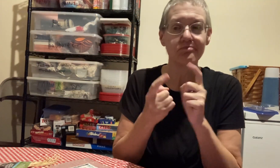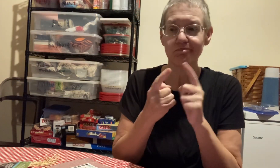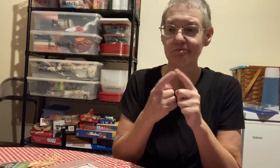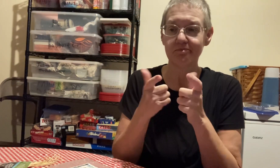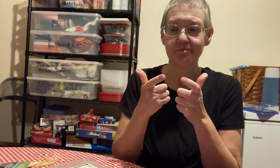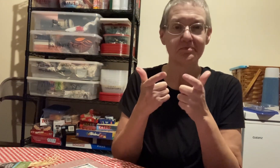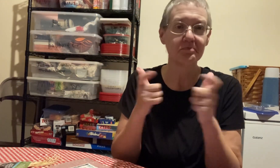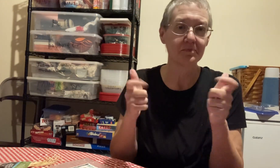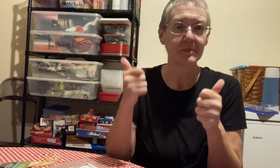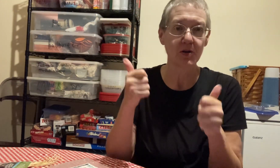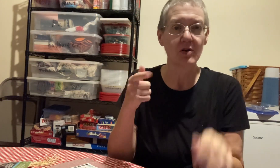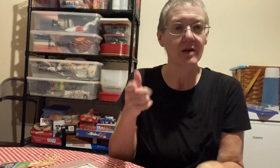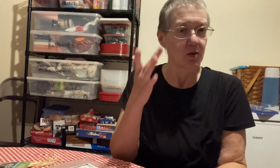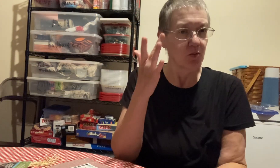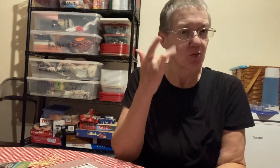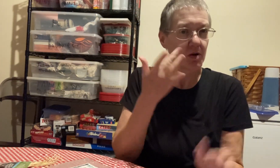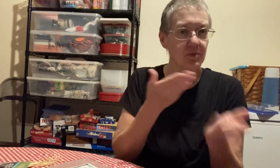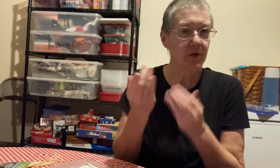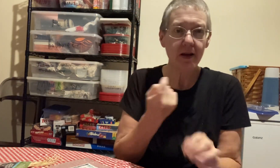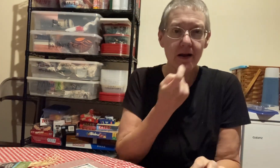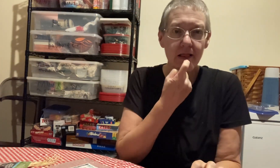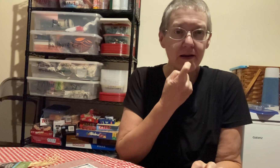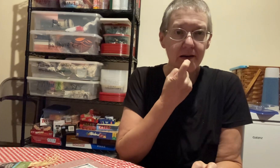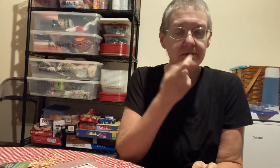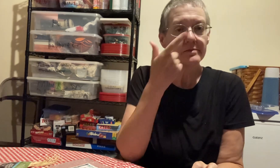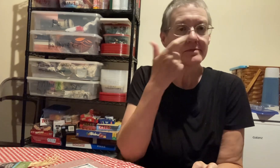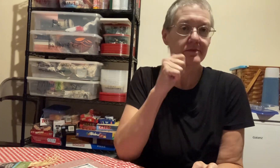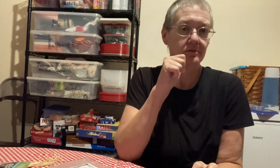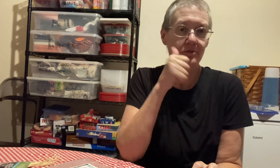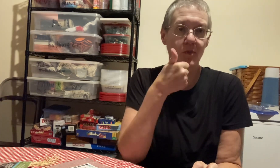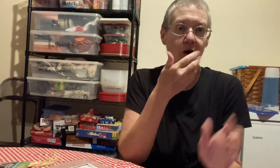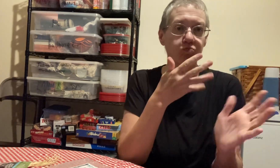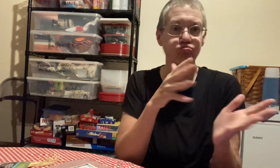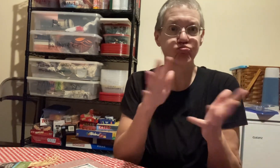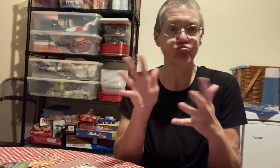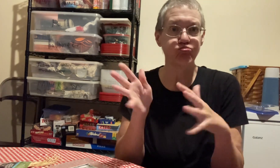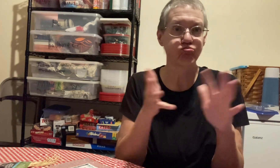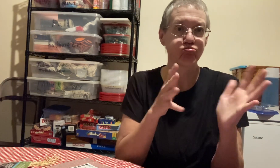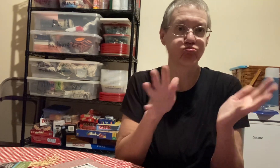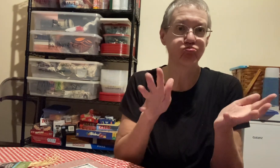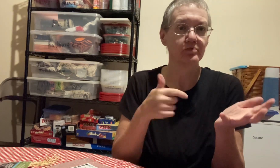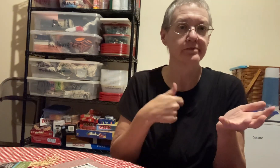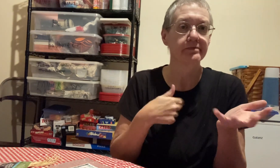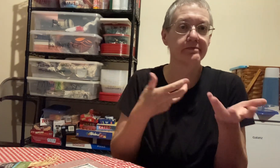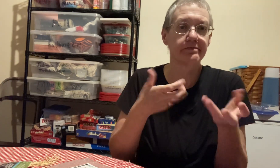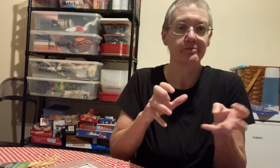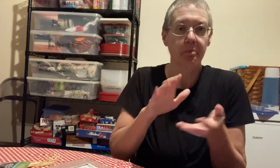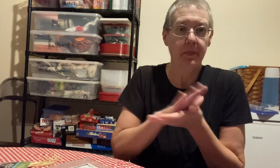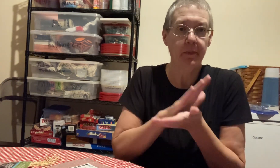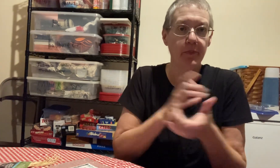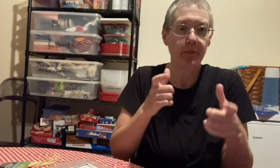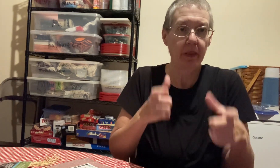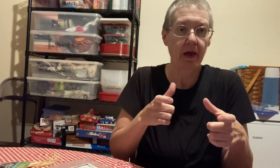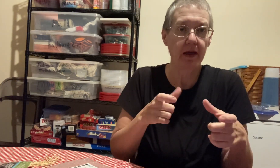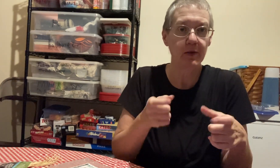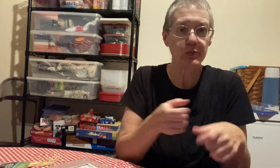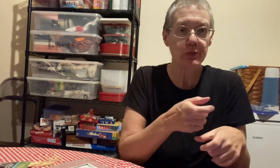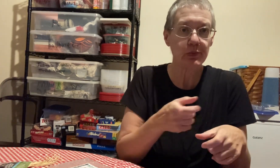That blue container was too small, so I got a bigger one. Now, why am I bringing it in glass? Because tomorrow's going to be so windy. I don't want the paper